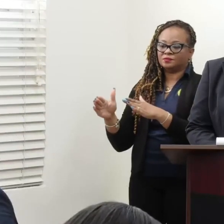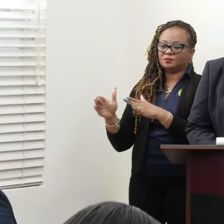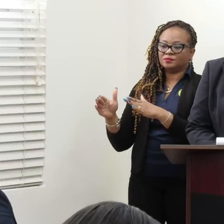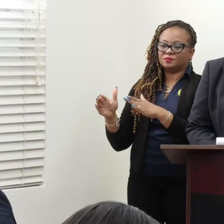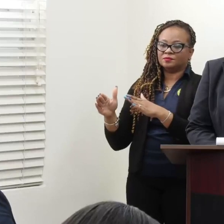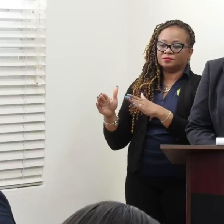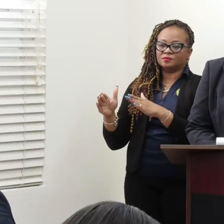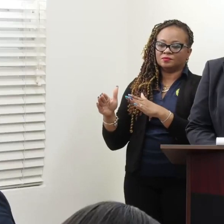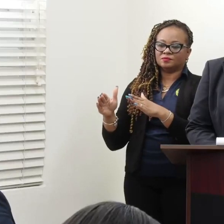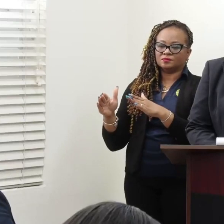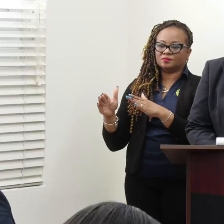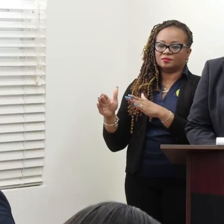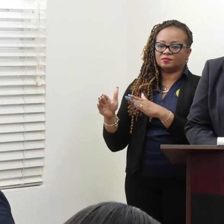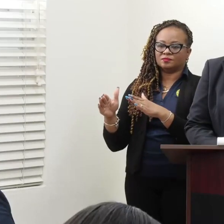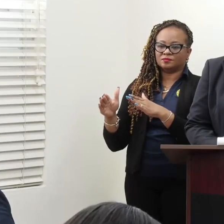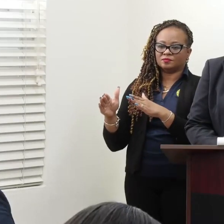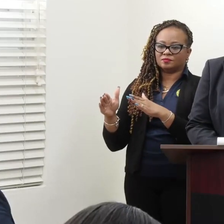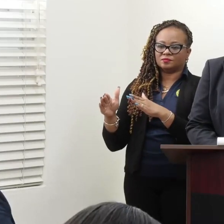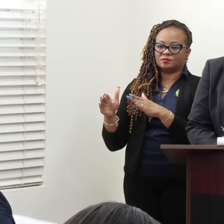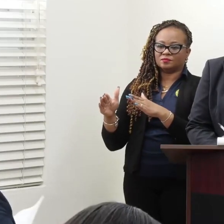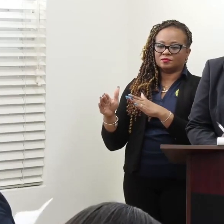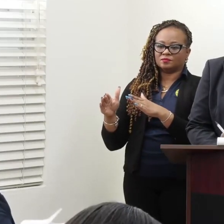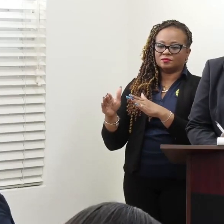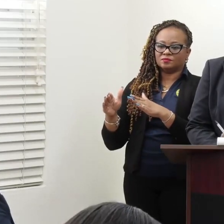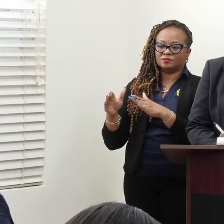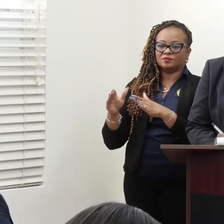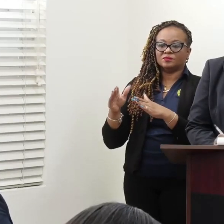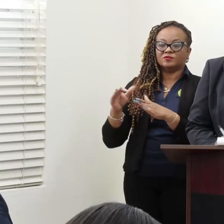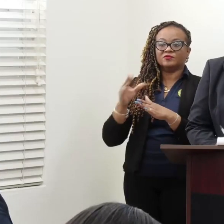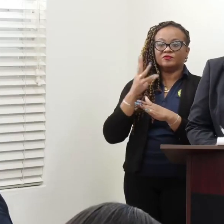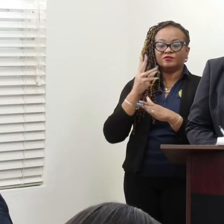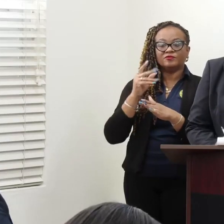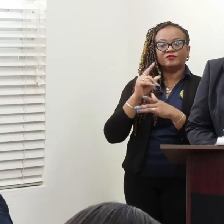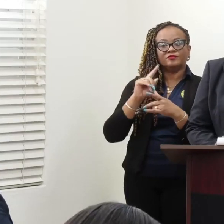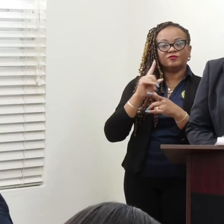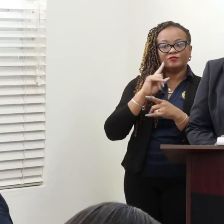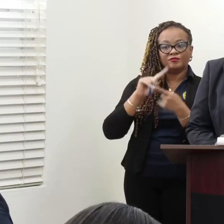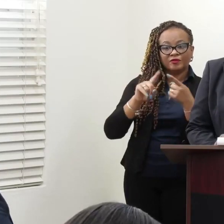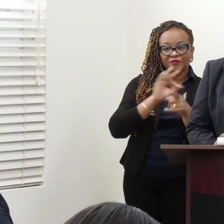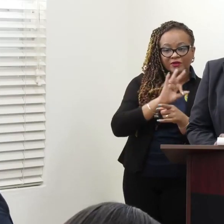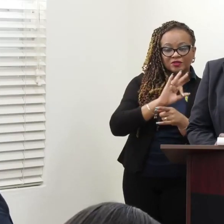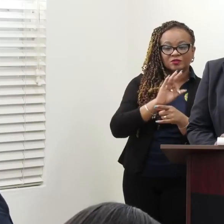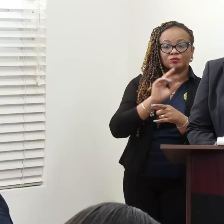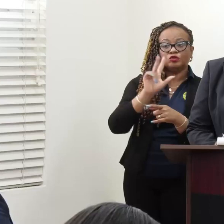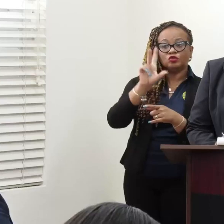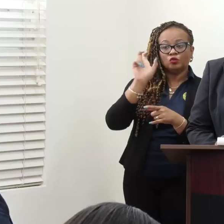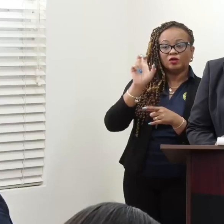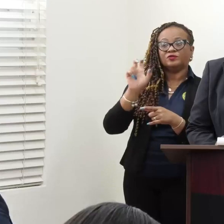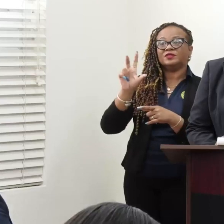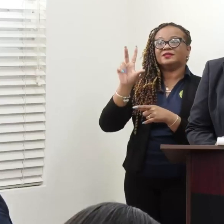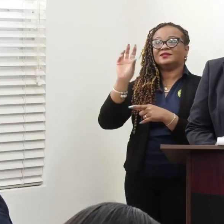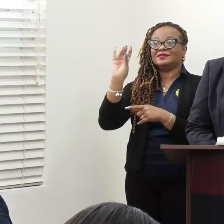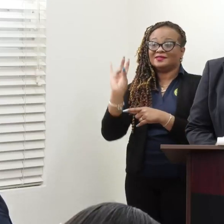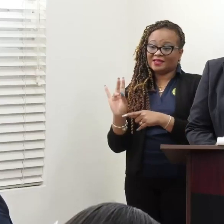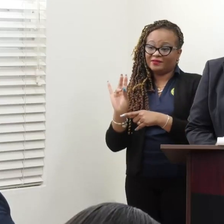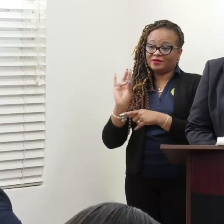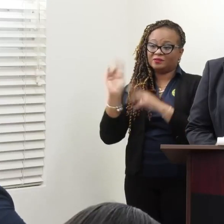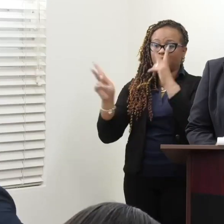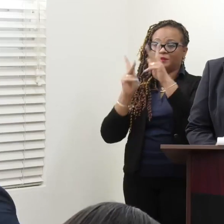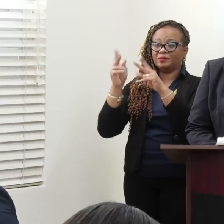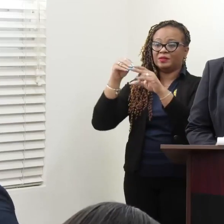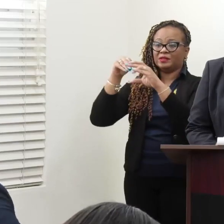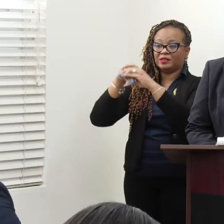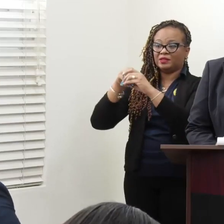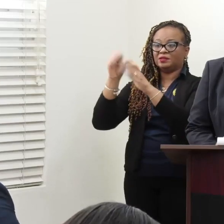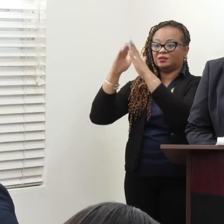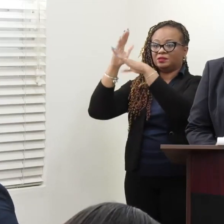you get 11 monde là. Friendship Tabernacle, 217 persons. Friendship Tabernacle l'église,